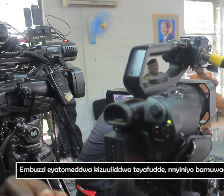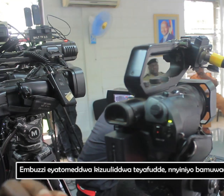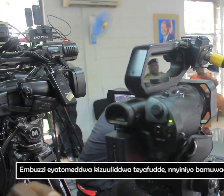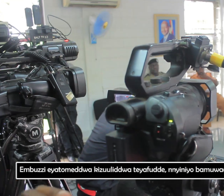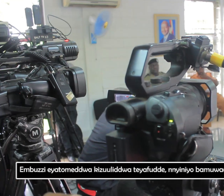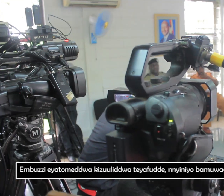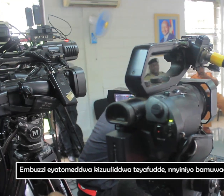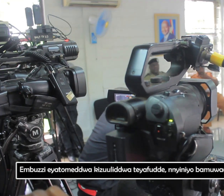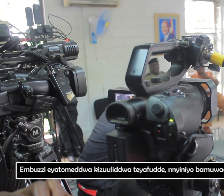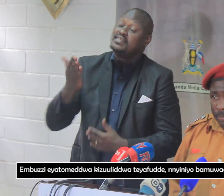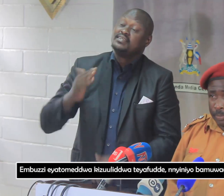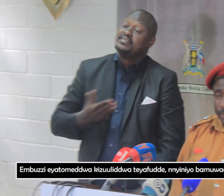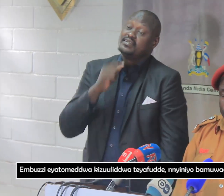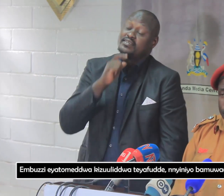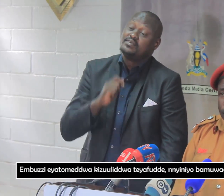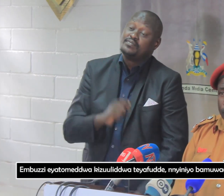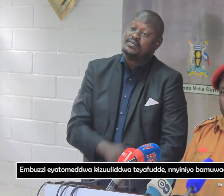Good morning, ladies and gentlemen.